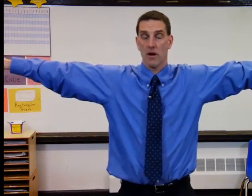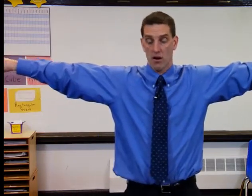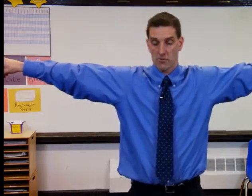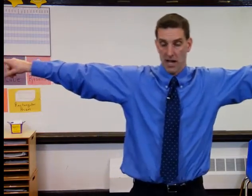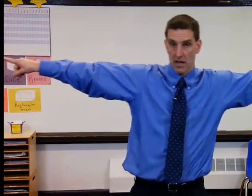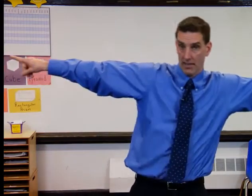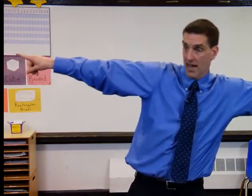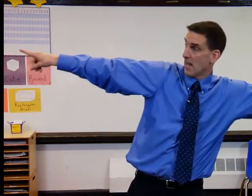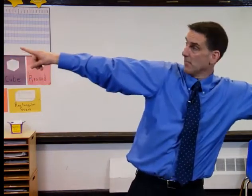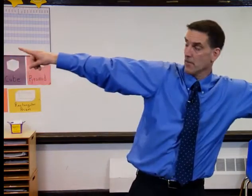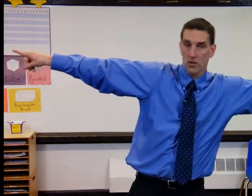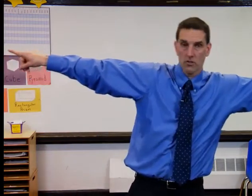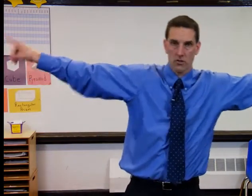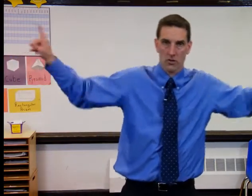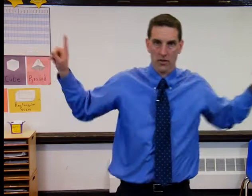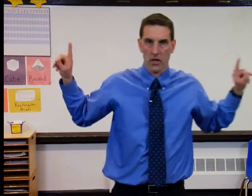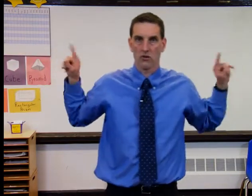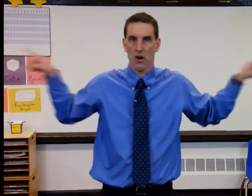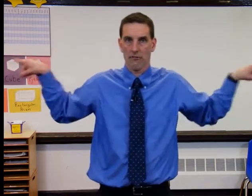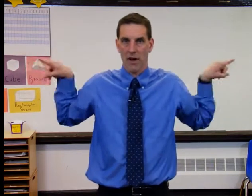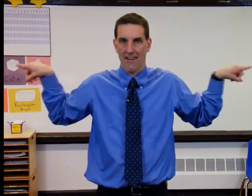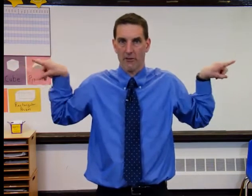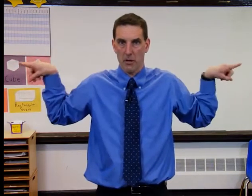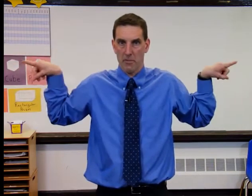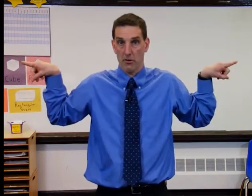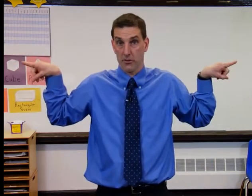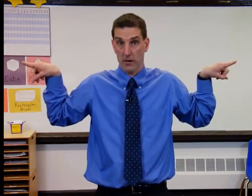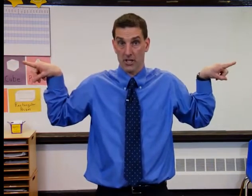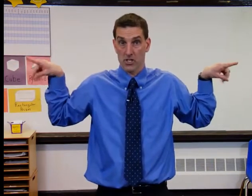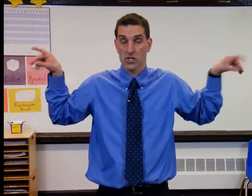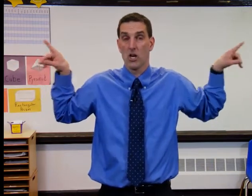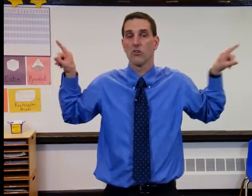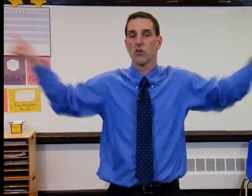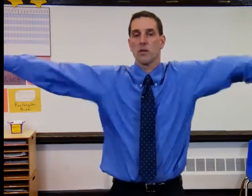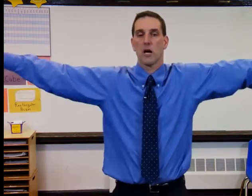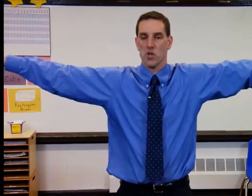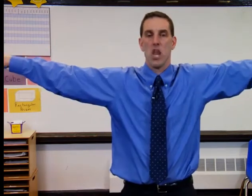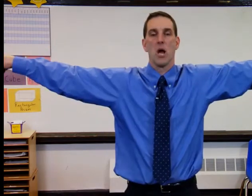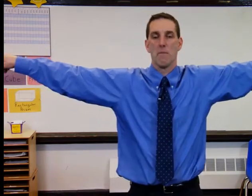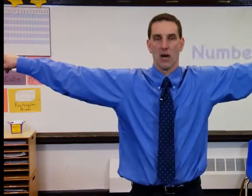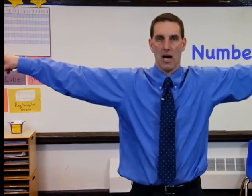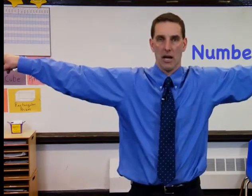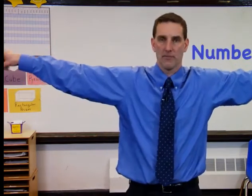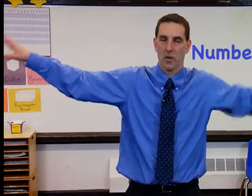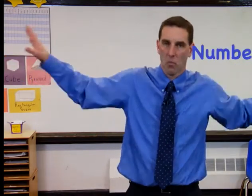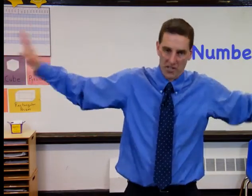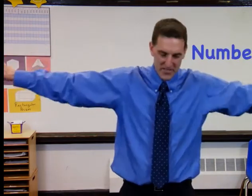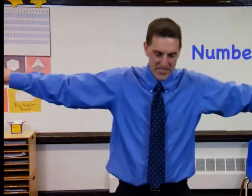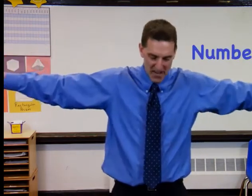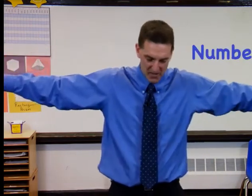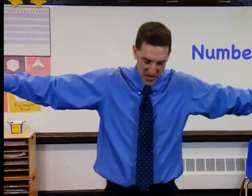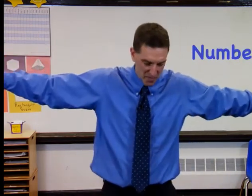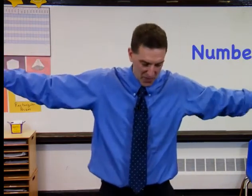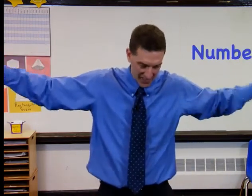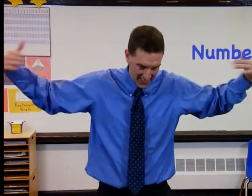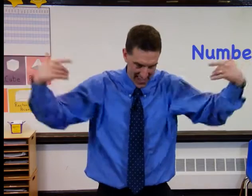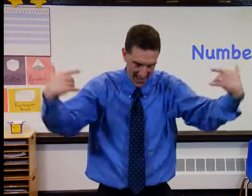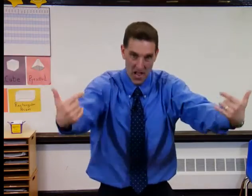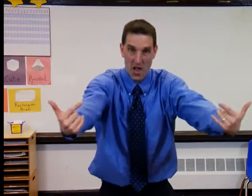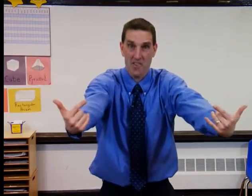arms out like that to show that it goes on forever in both directions. So this becomes number line. Once you've established a number line, again, think